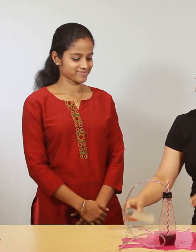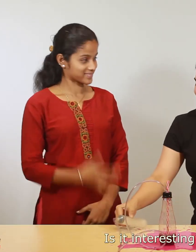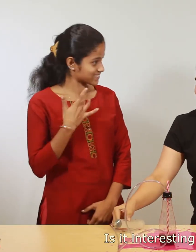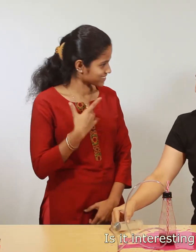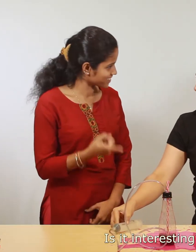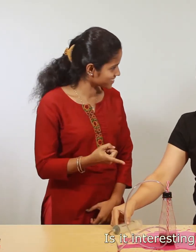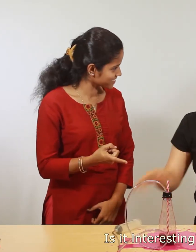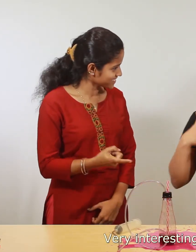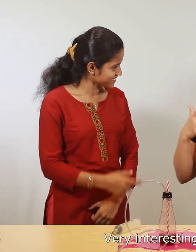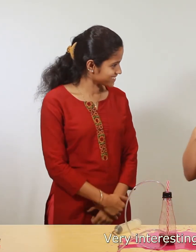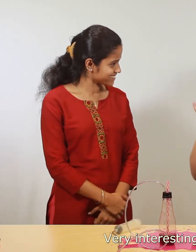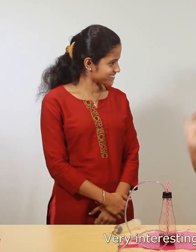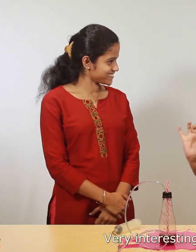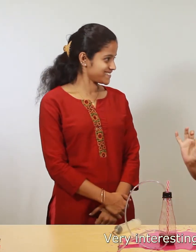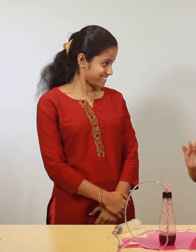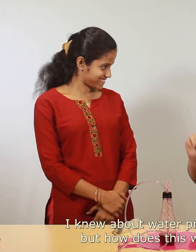Is it interesting? Very interesting.